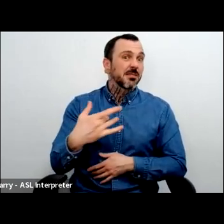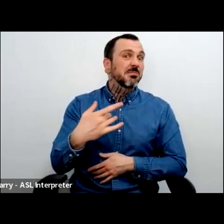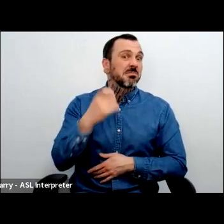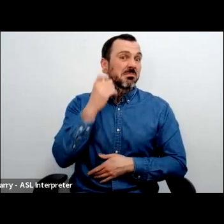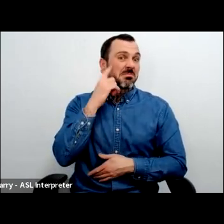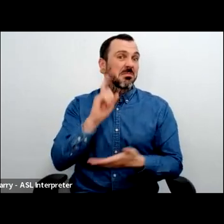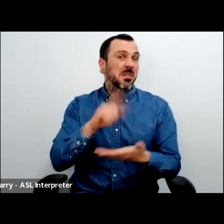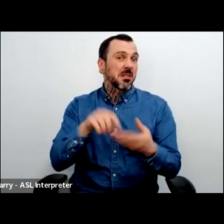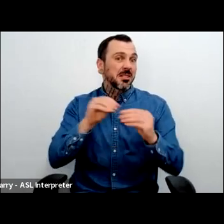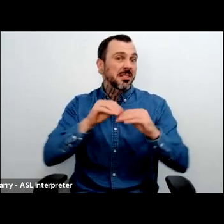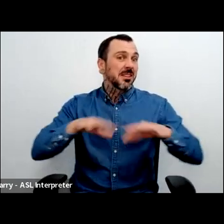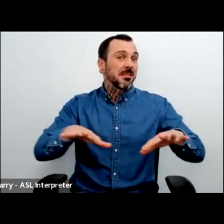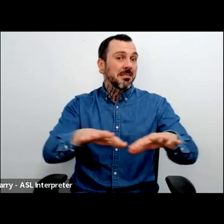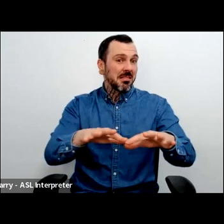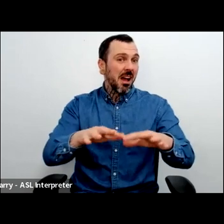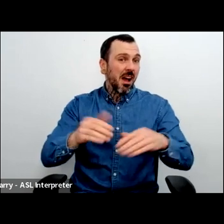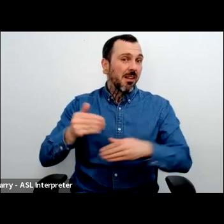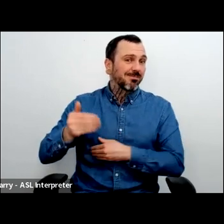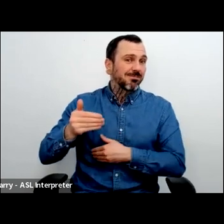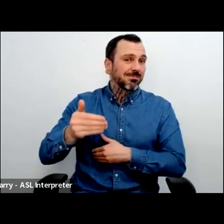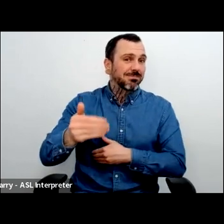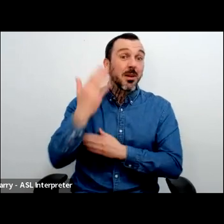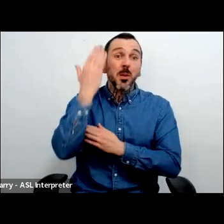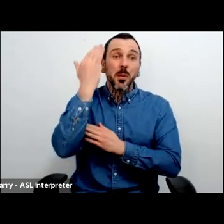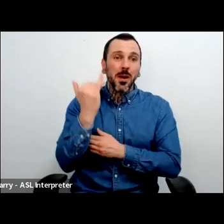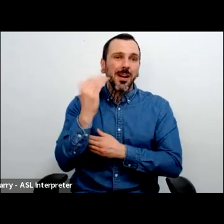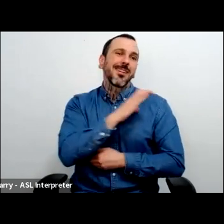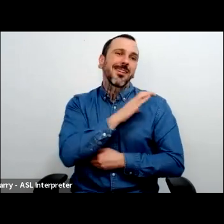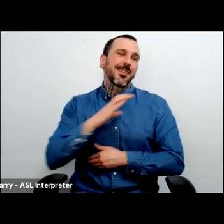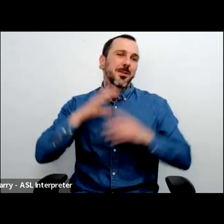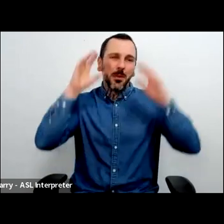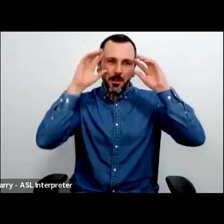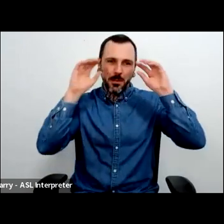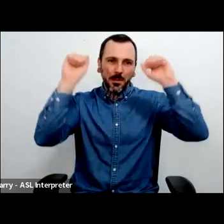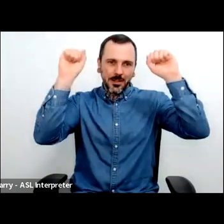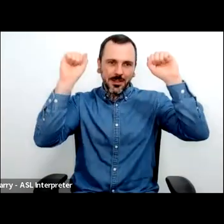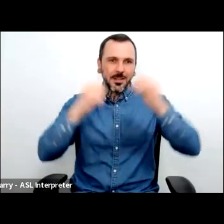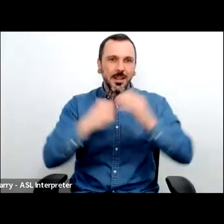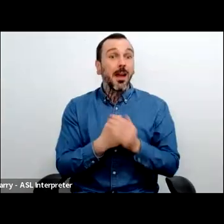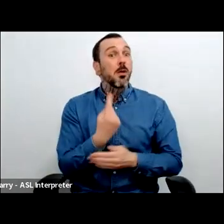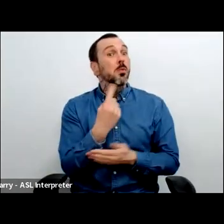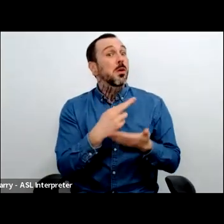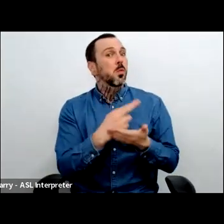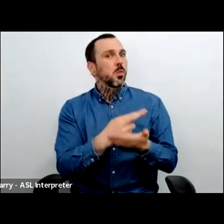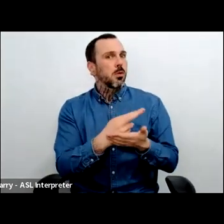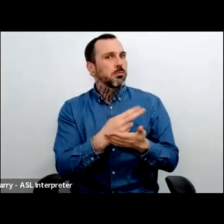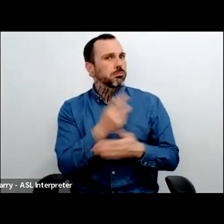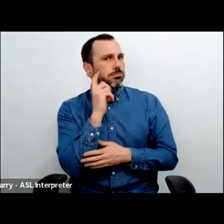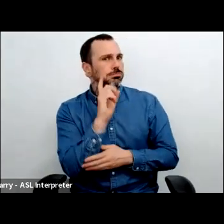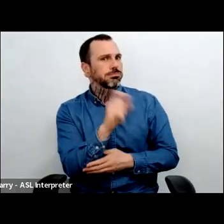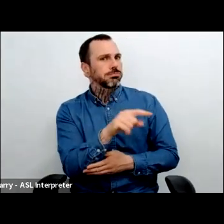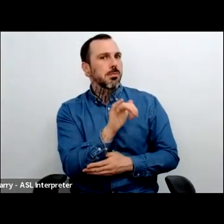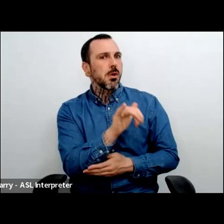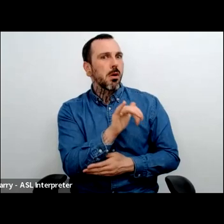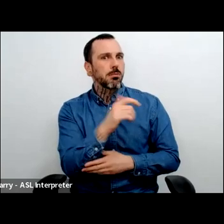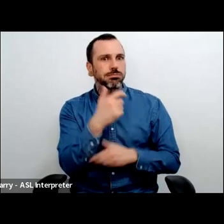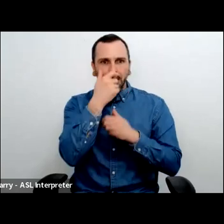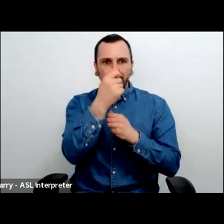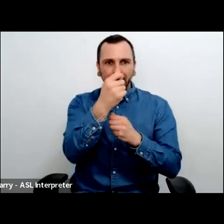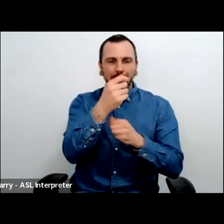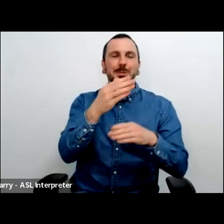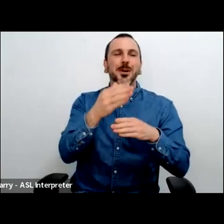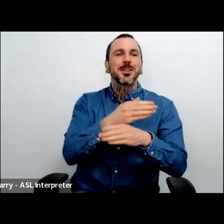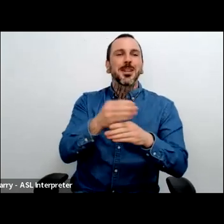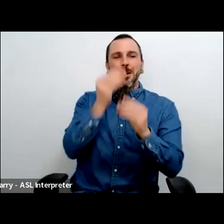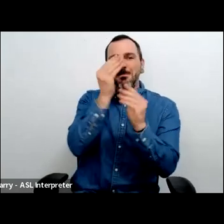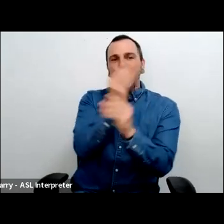my role as the council president. So I just wanted to share a resource that I found for anybody who's interested in learning more about land acknowledgements. This